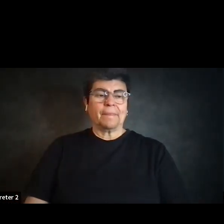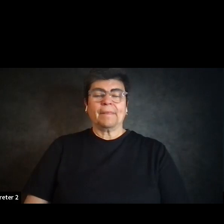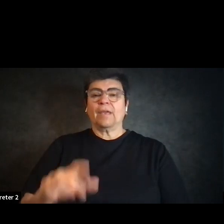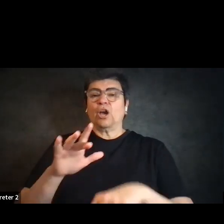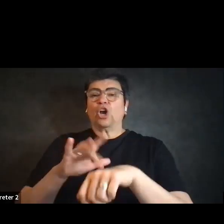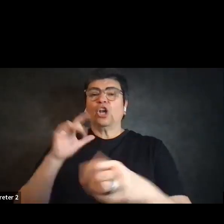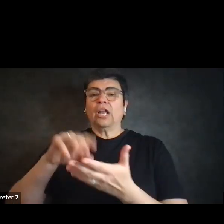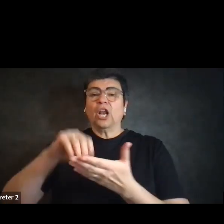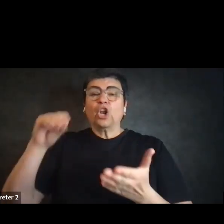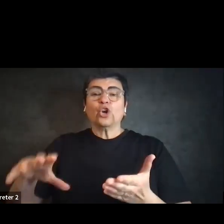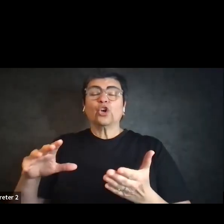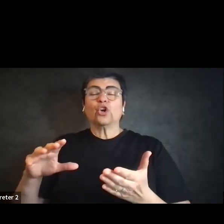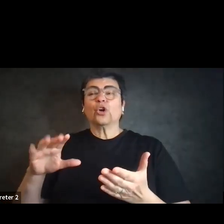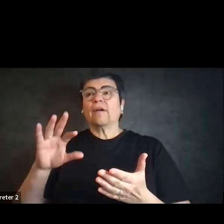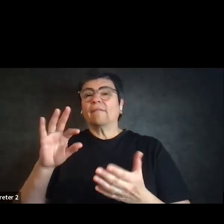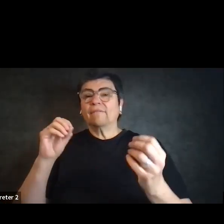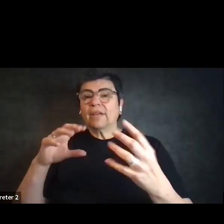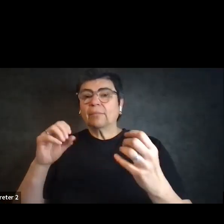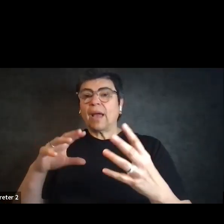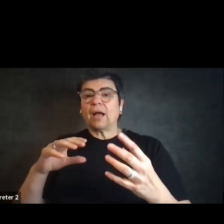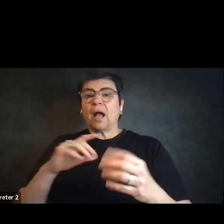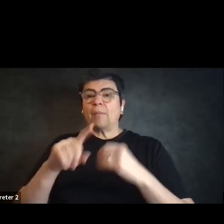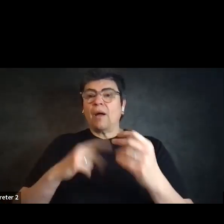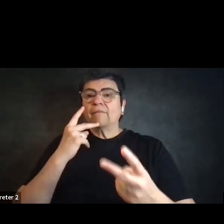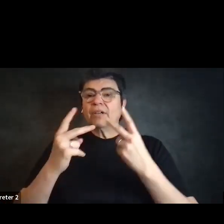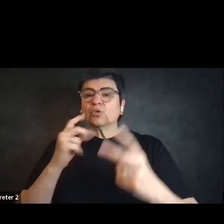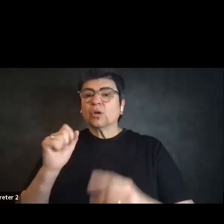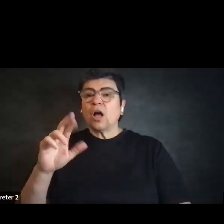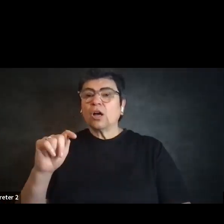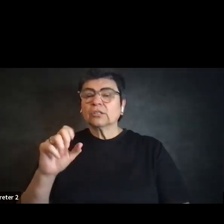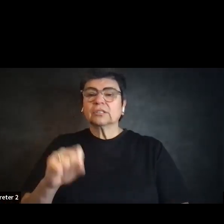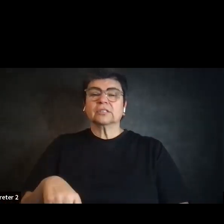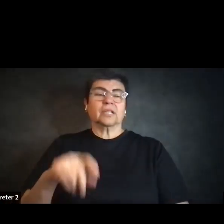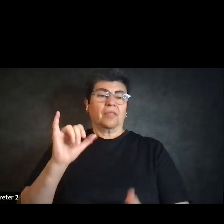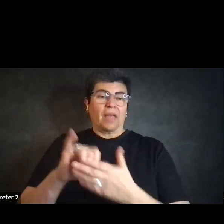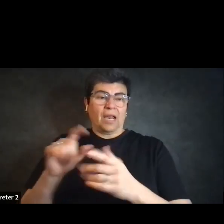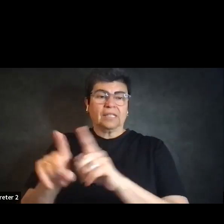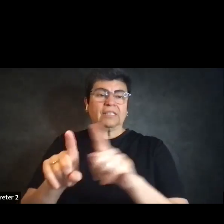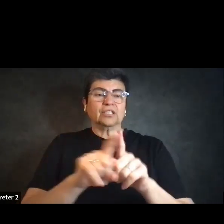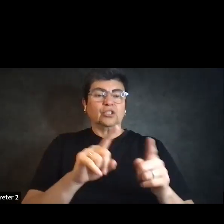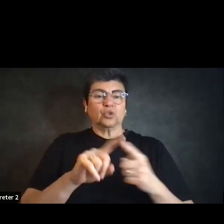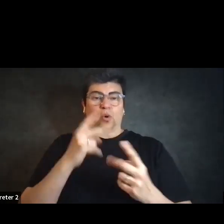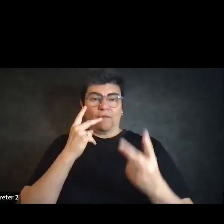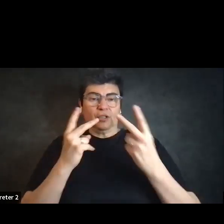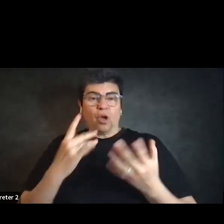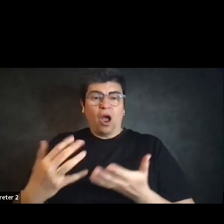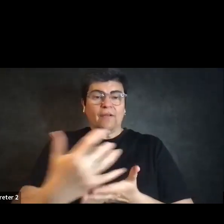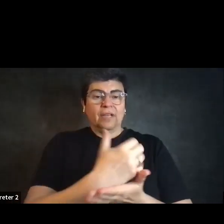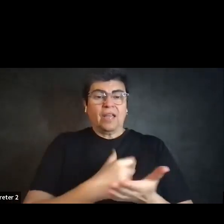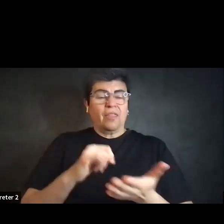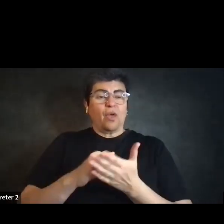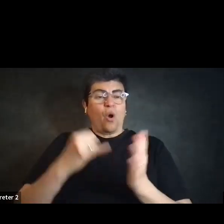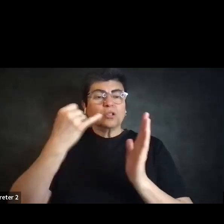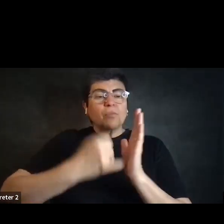learner feedback was on visual arts. In visual arts, we also used, in addition to the visual harvesting, the portraits